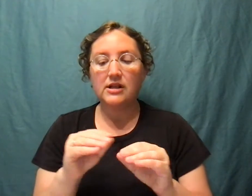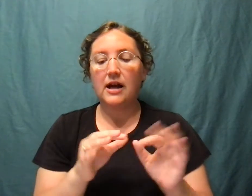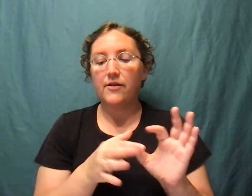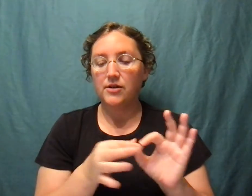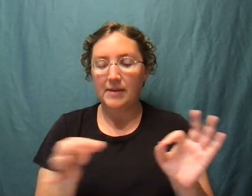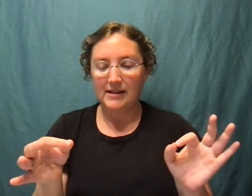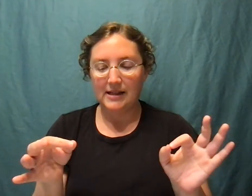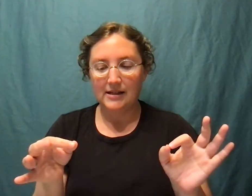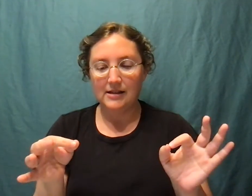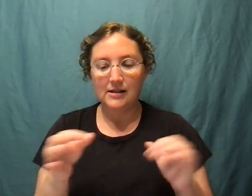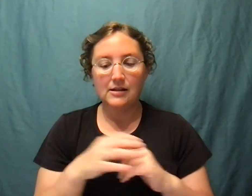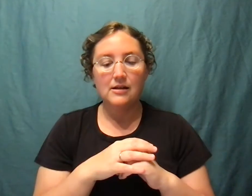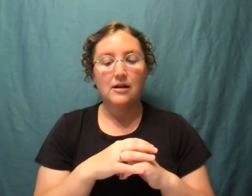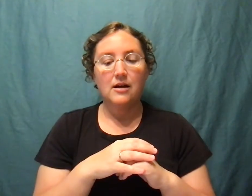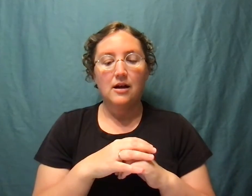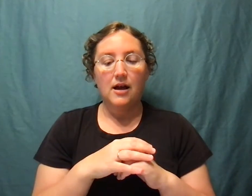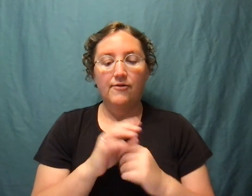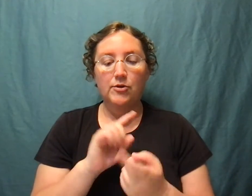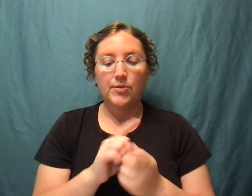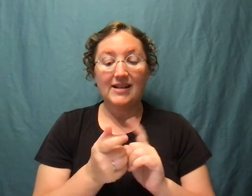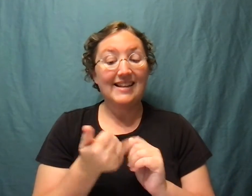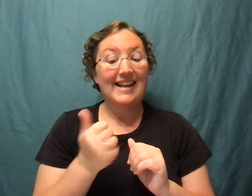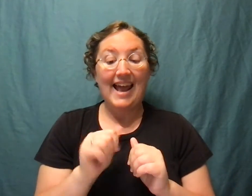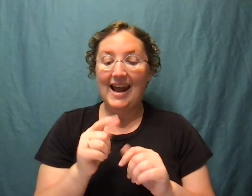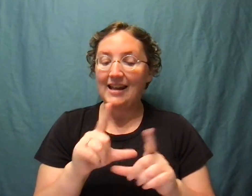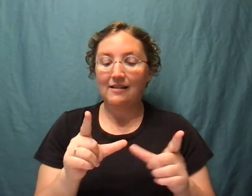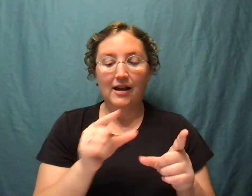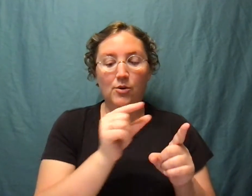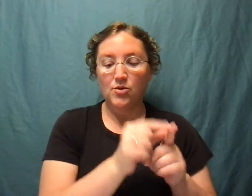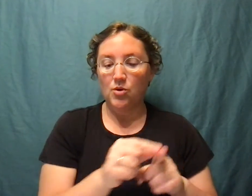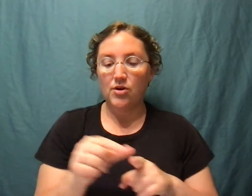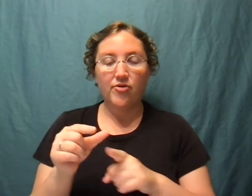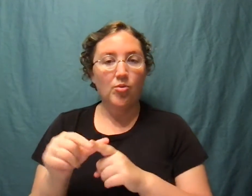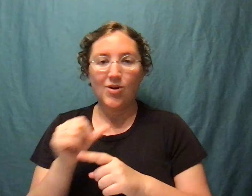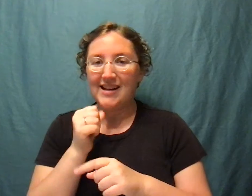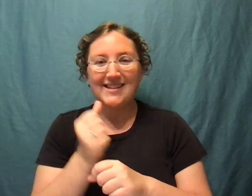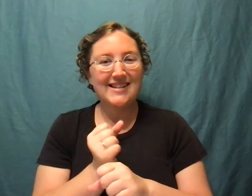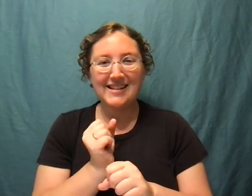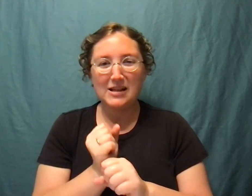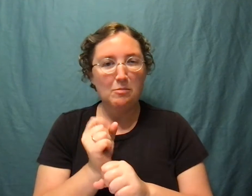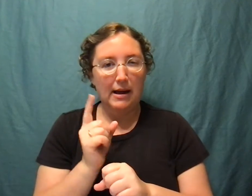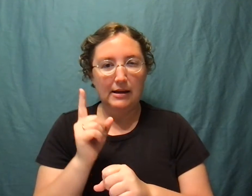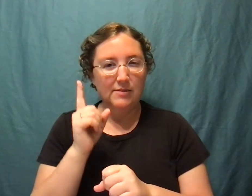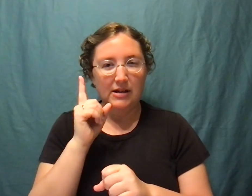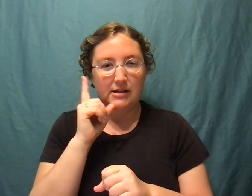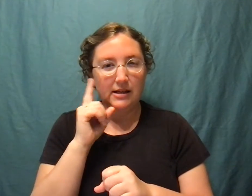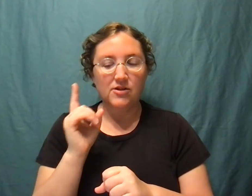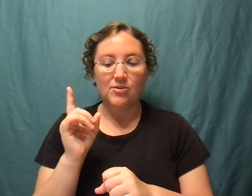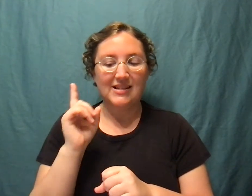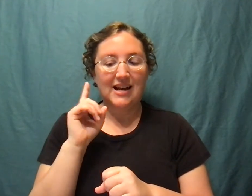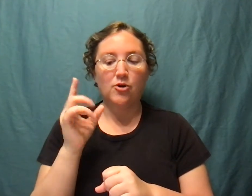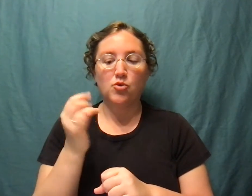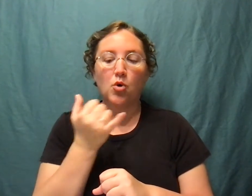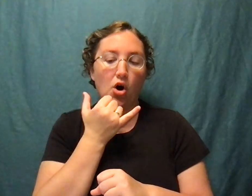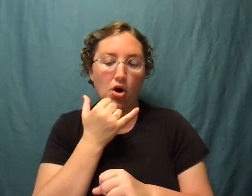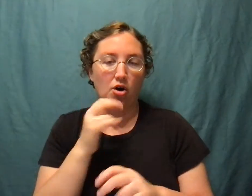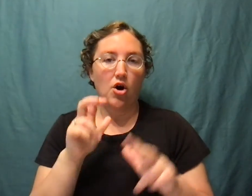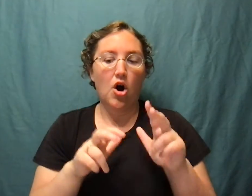together to make sentences. If you translate any language word for word, it doesn't make as much sense or it sounds wrong or